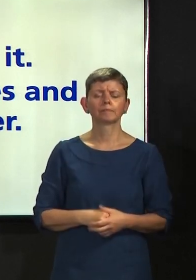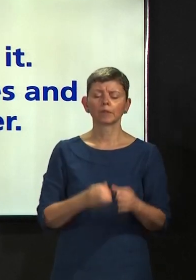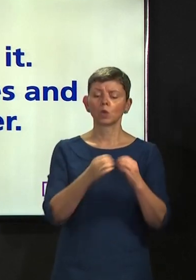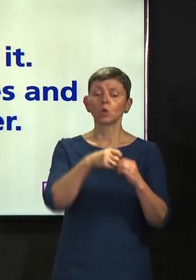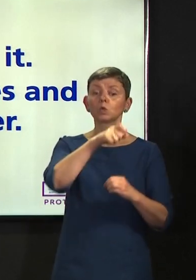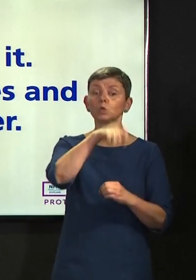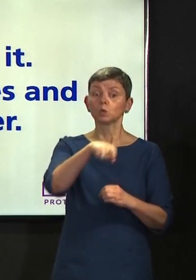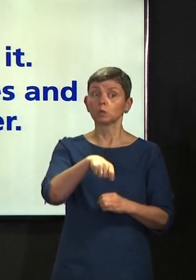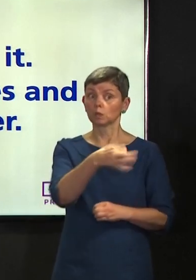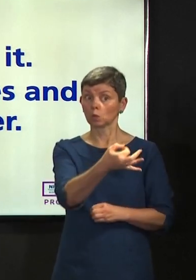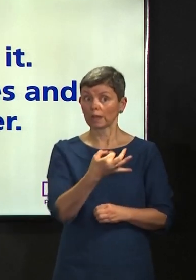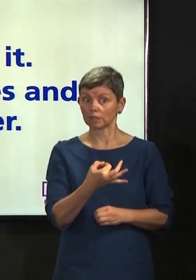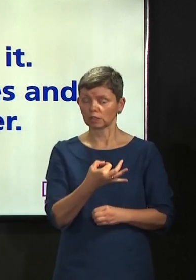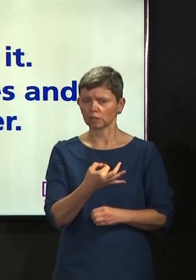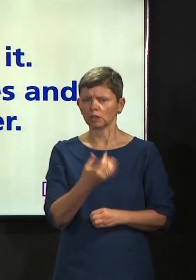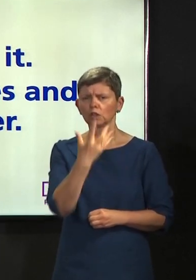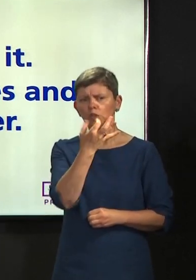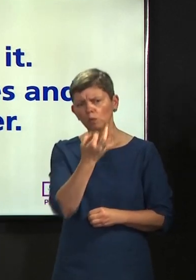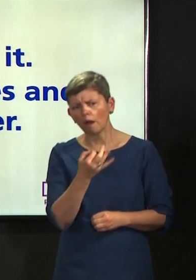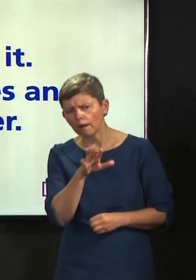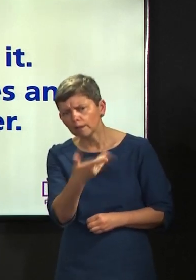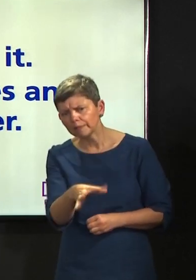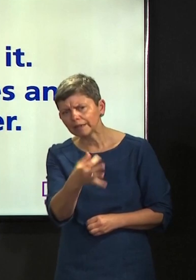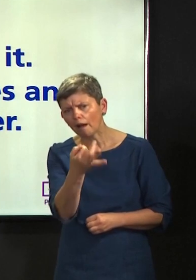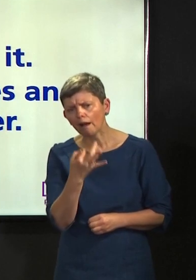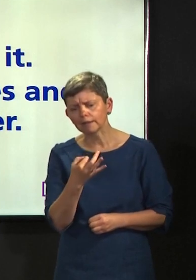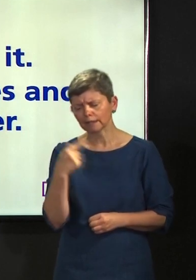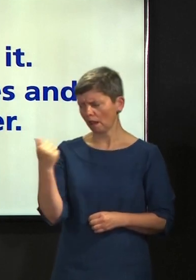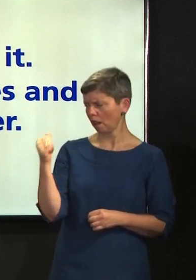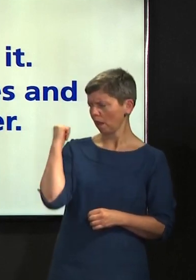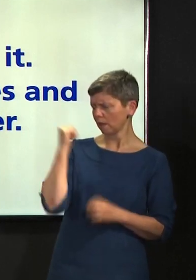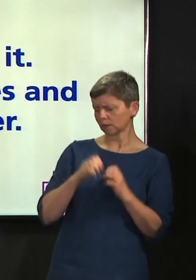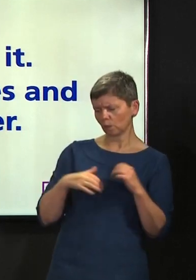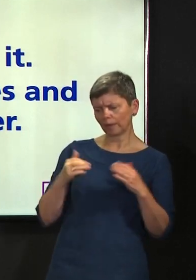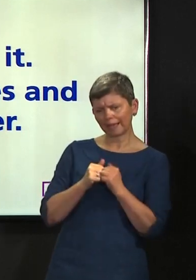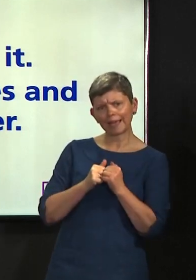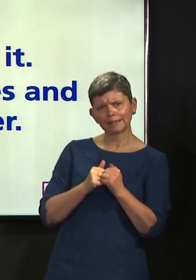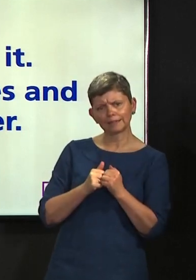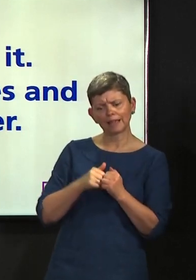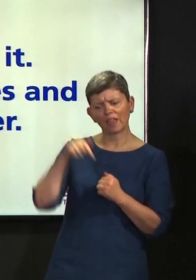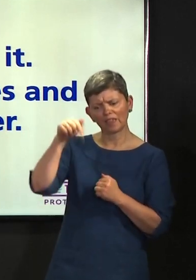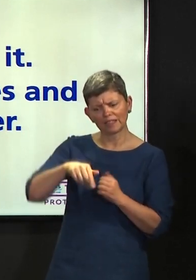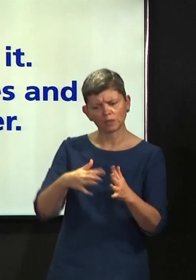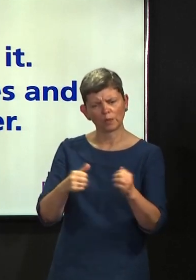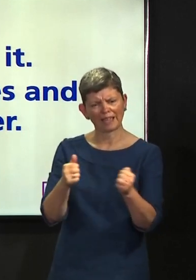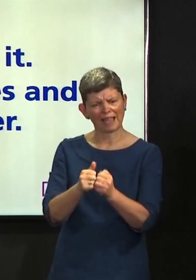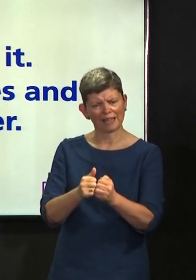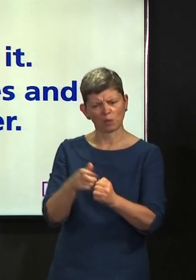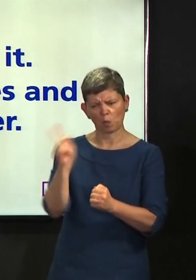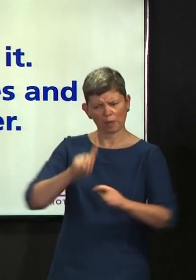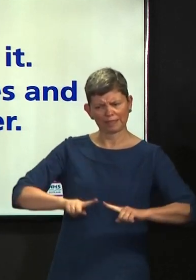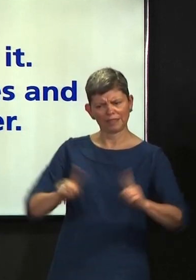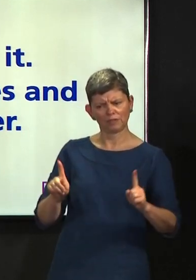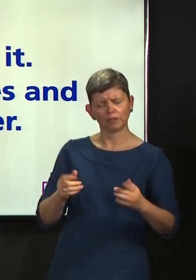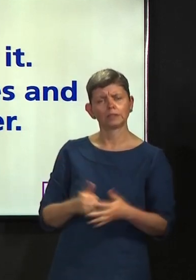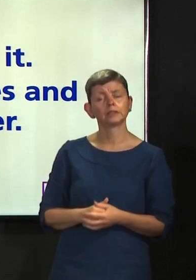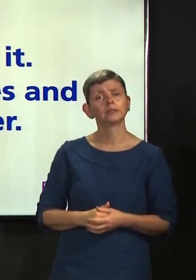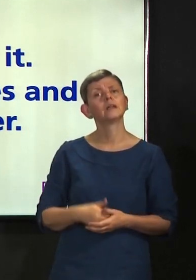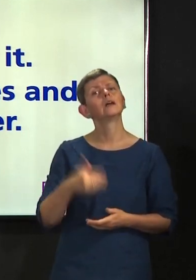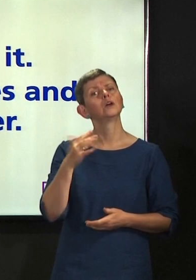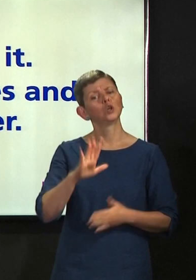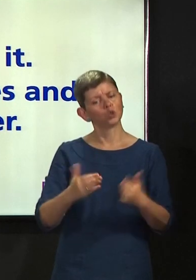I could, is you asked what was different between last weekend and this weekend. We've put out new guidance. We've spoken to all the student